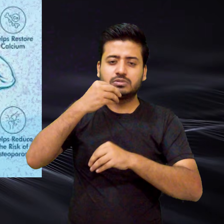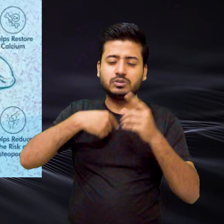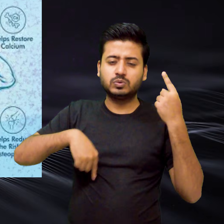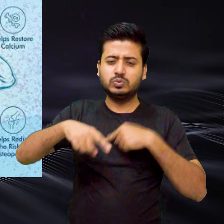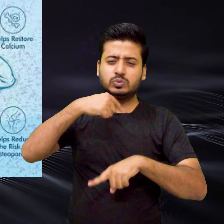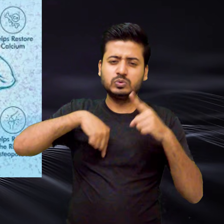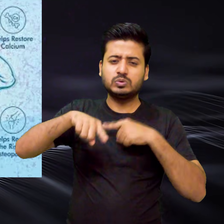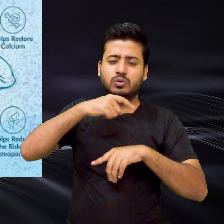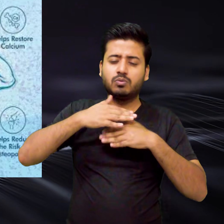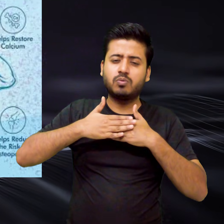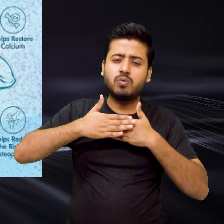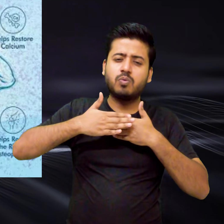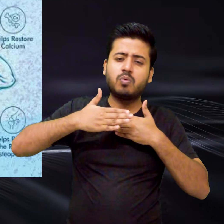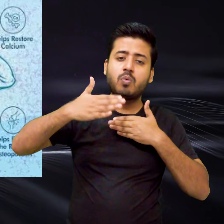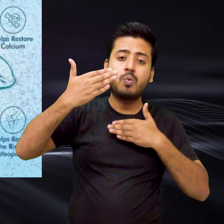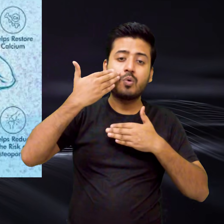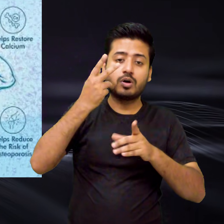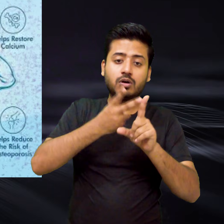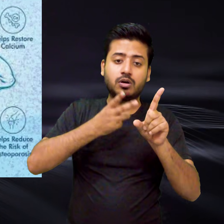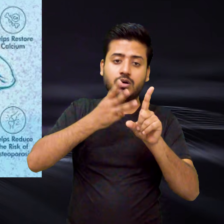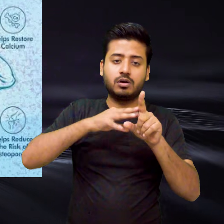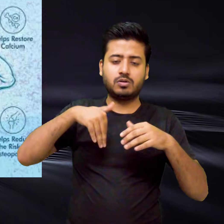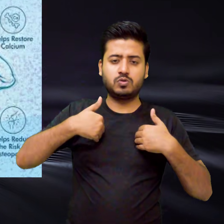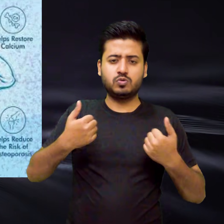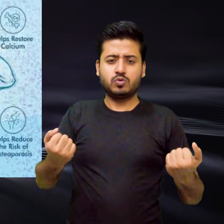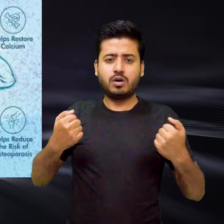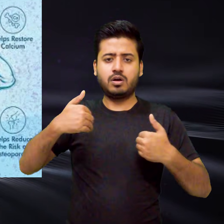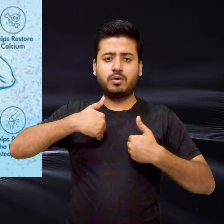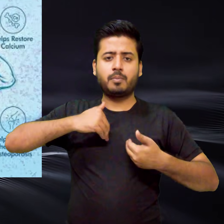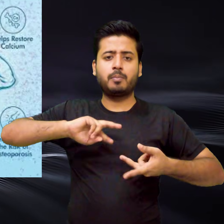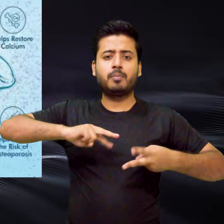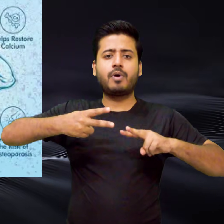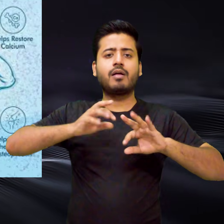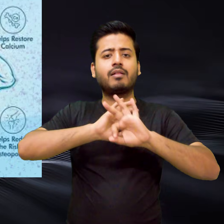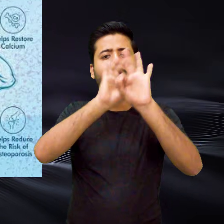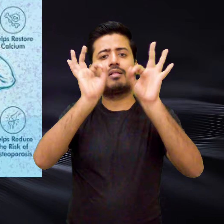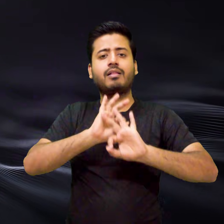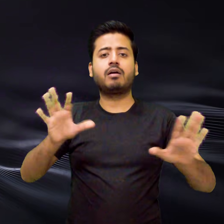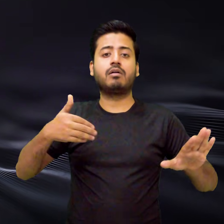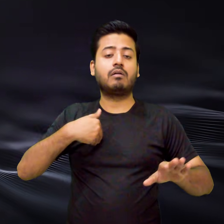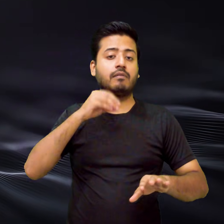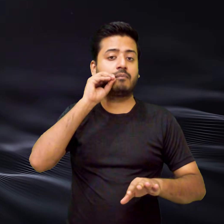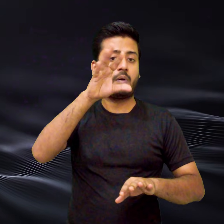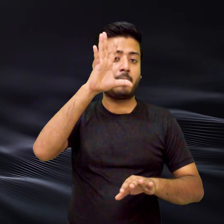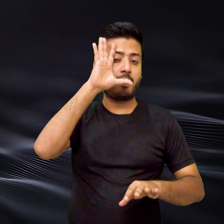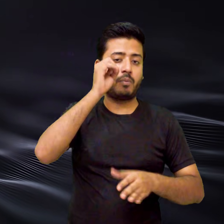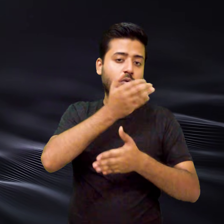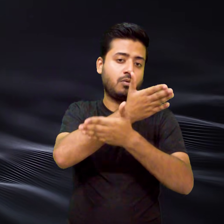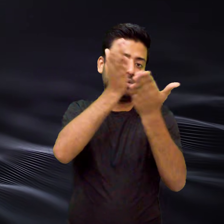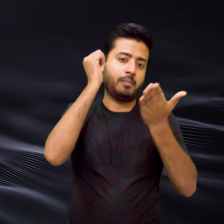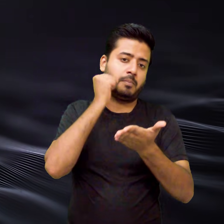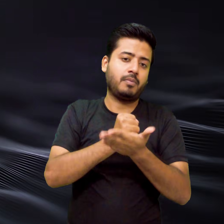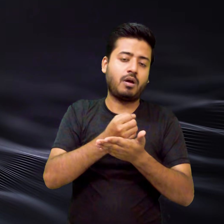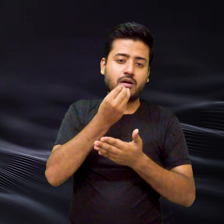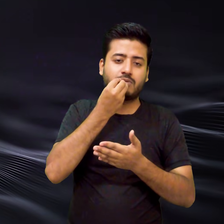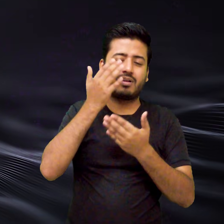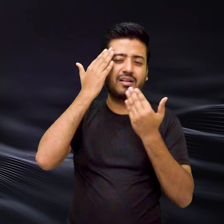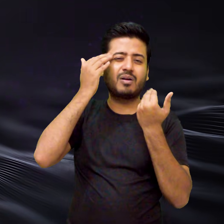benefits, they are a food, not a medicine, and there is no reliable scientific evidence to support their use as a treatment for medical